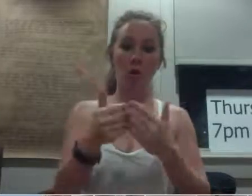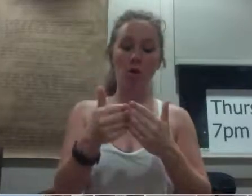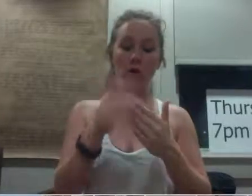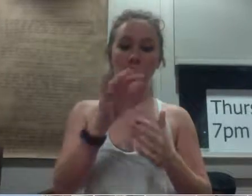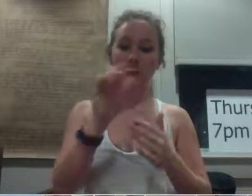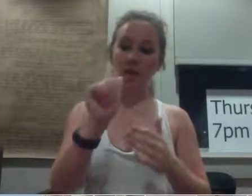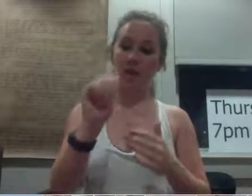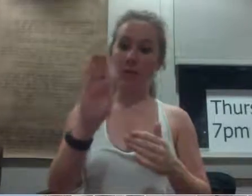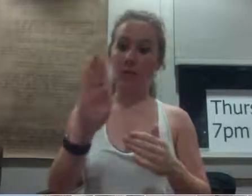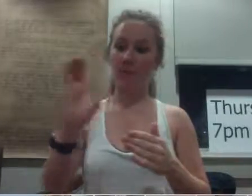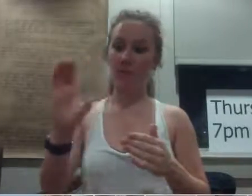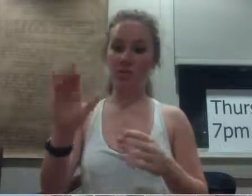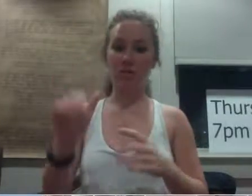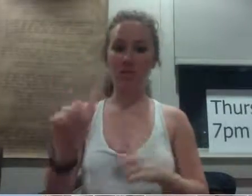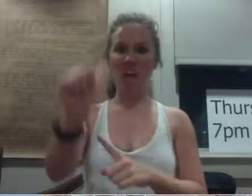After you type all of your